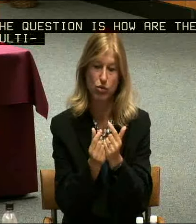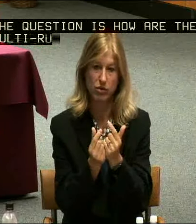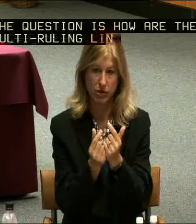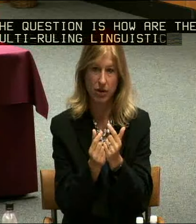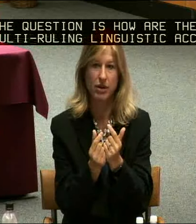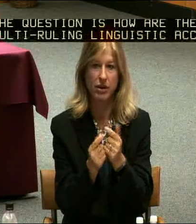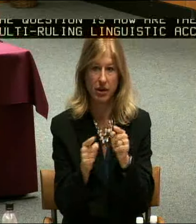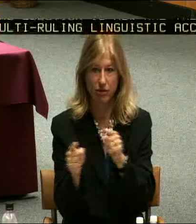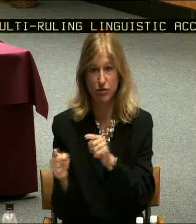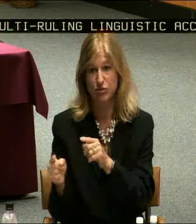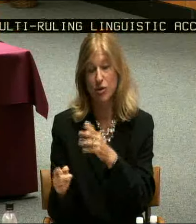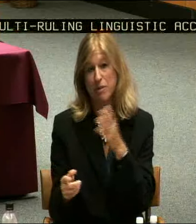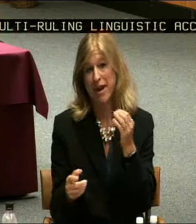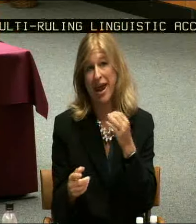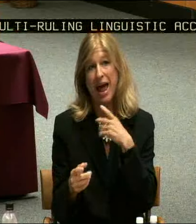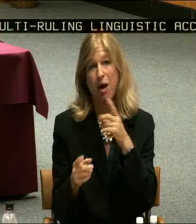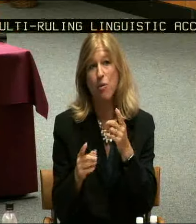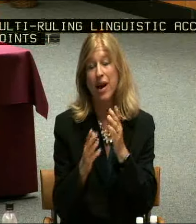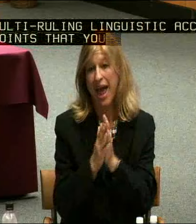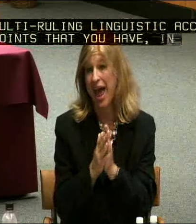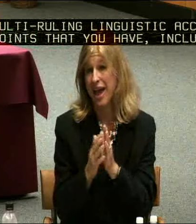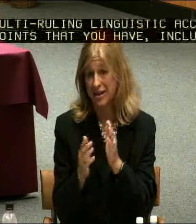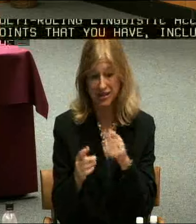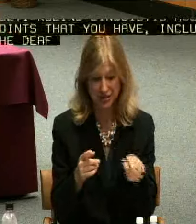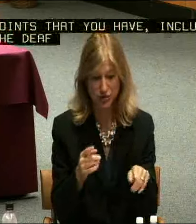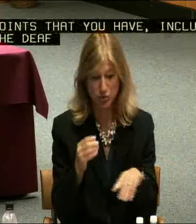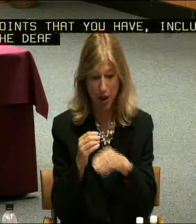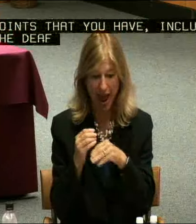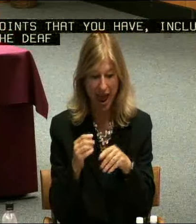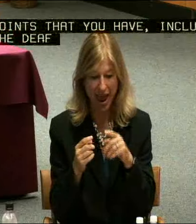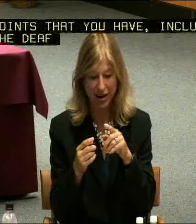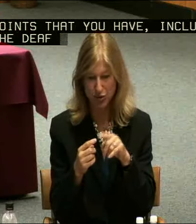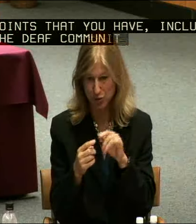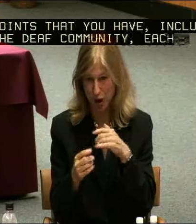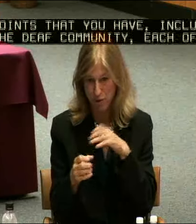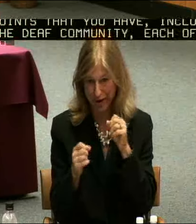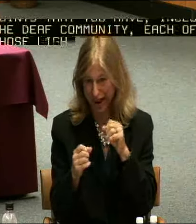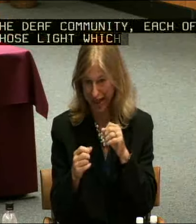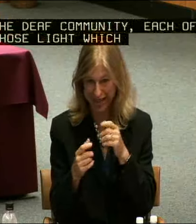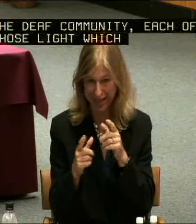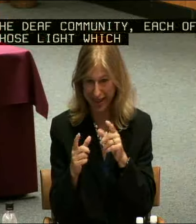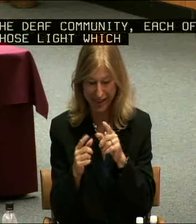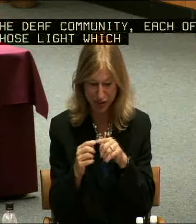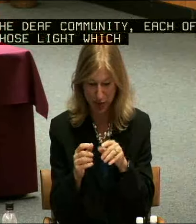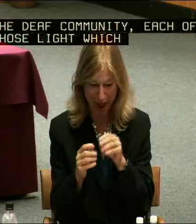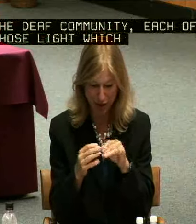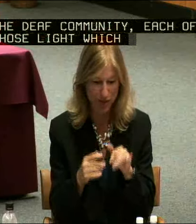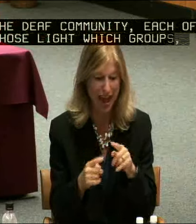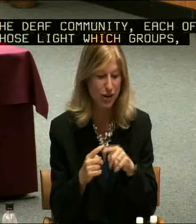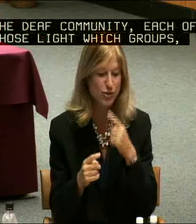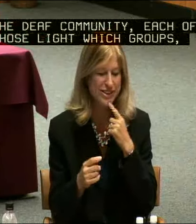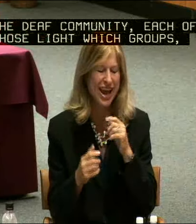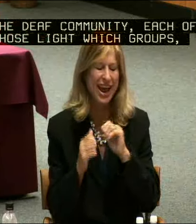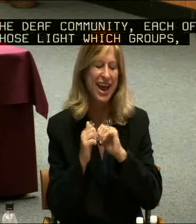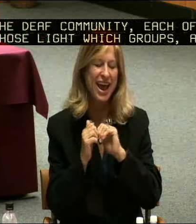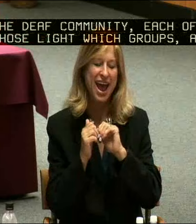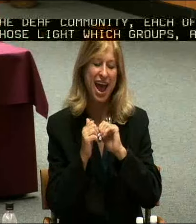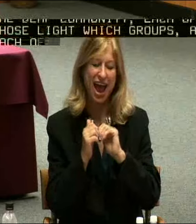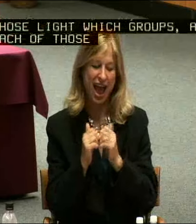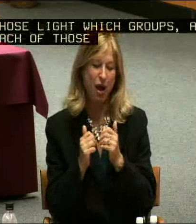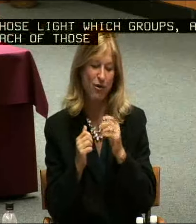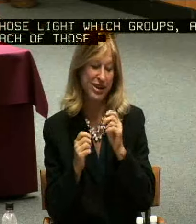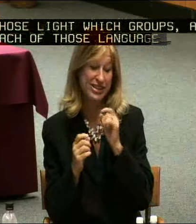in each of those language groups? And I would like to ask that you add